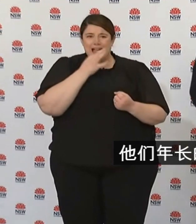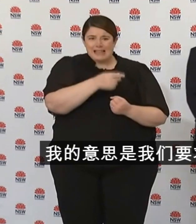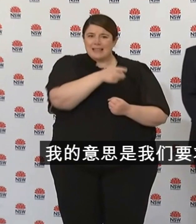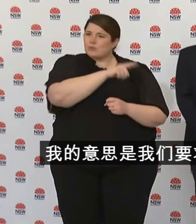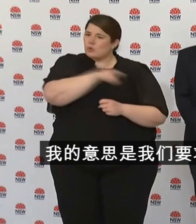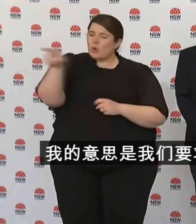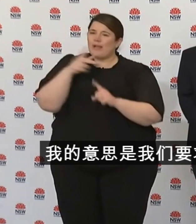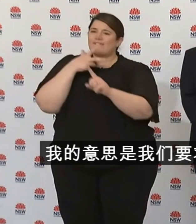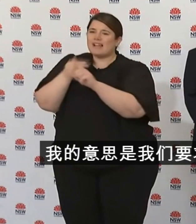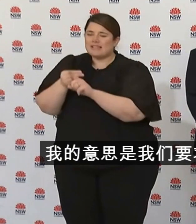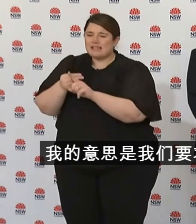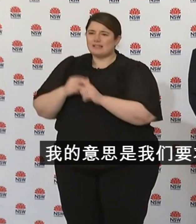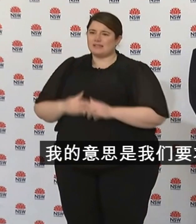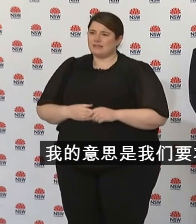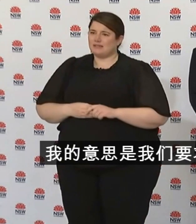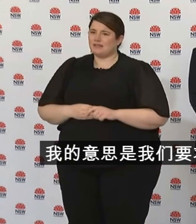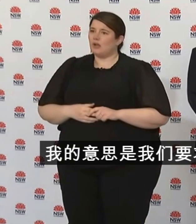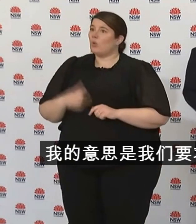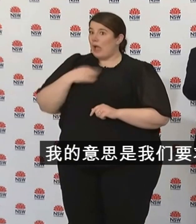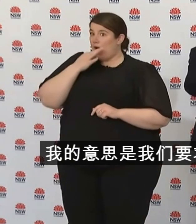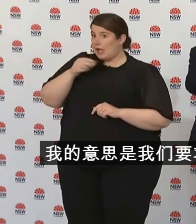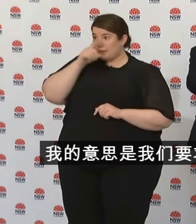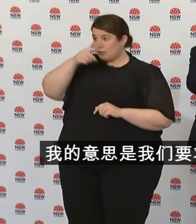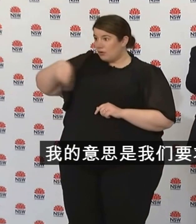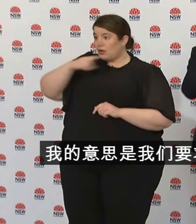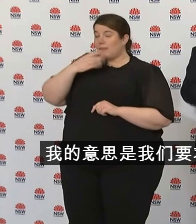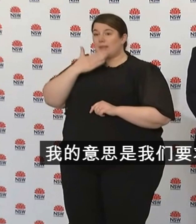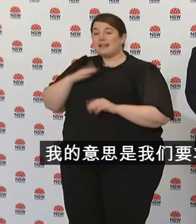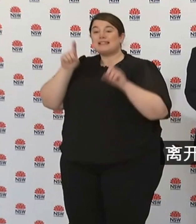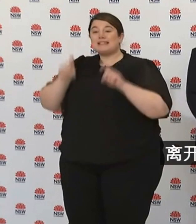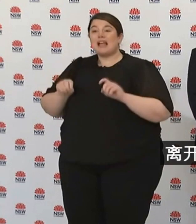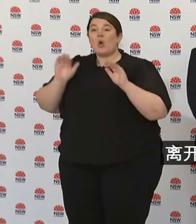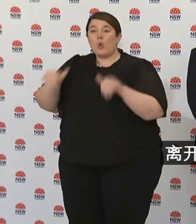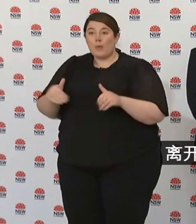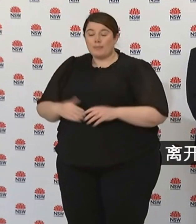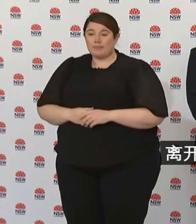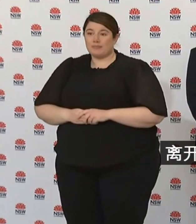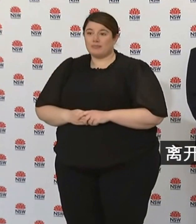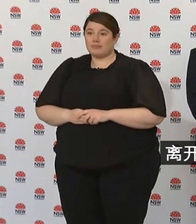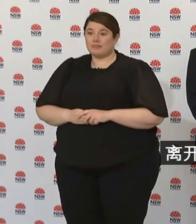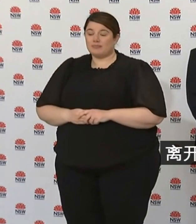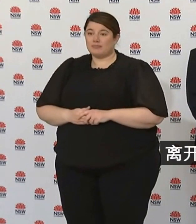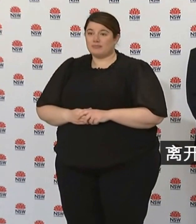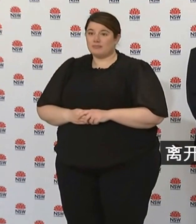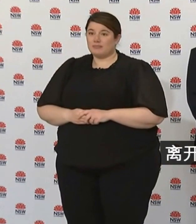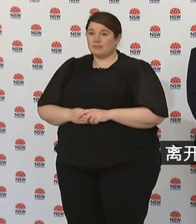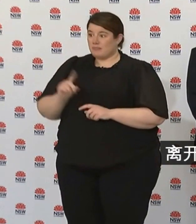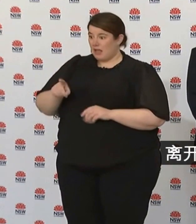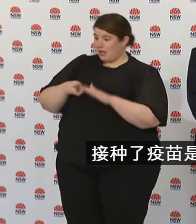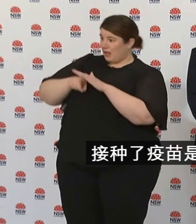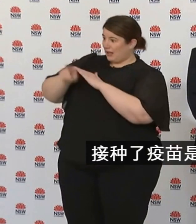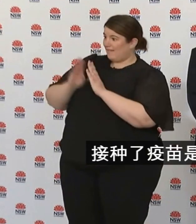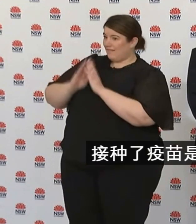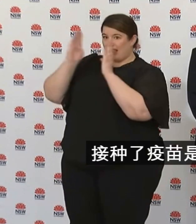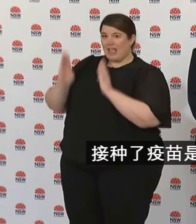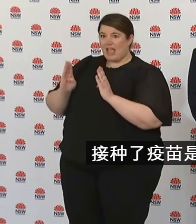vaccinated. And that, we require people to stay at home, but I can't see a better reason to leave the house than to